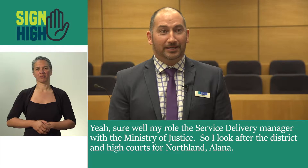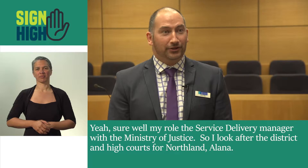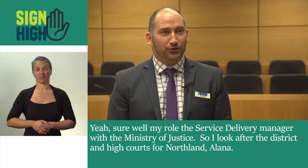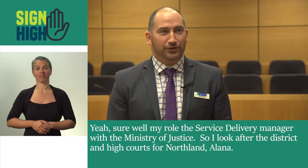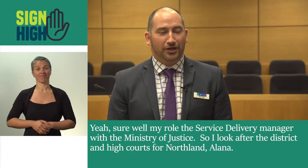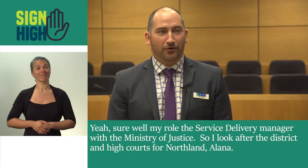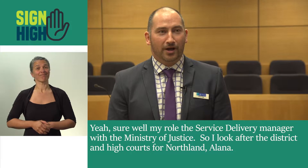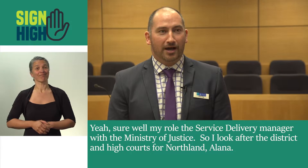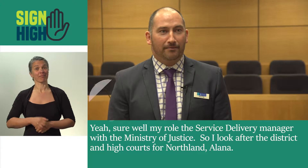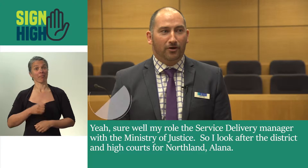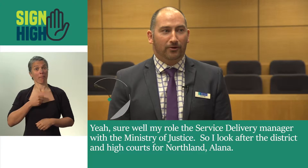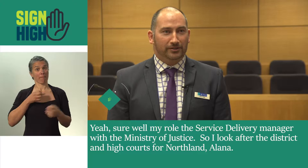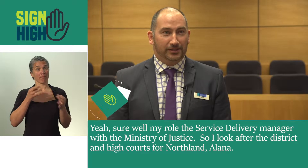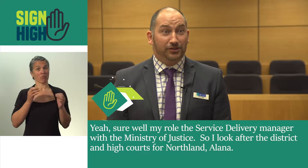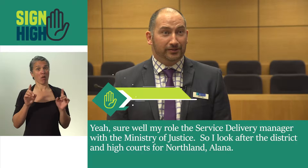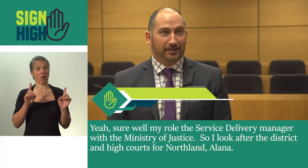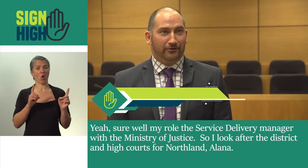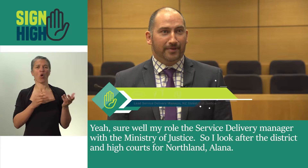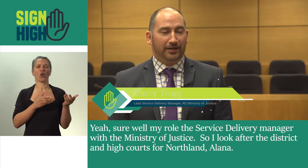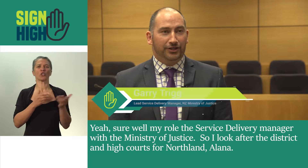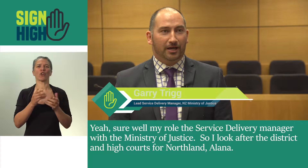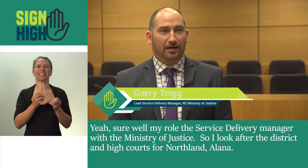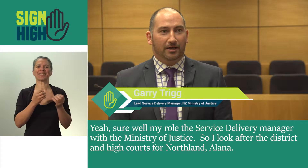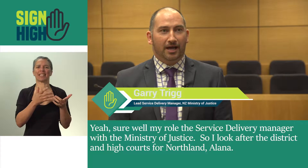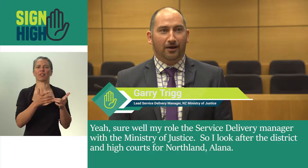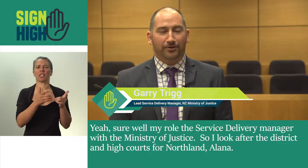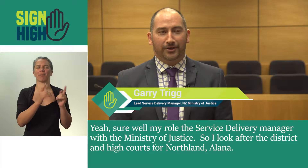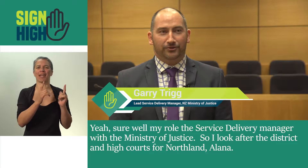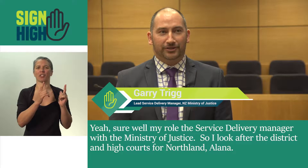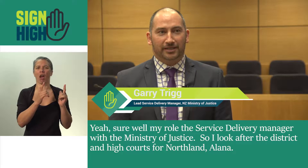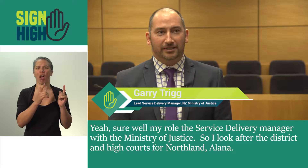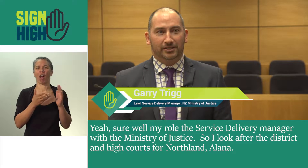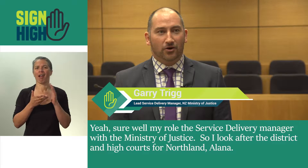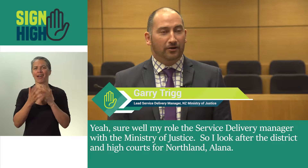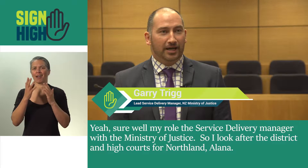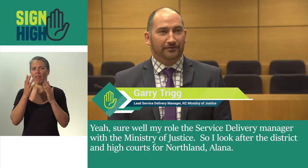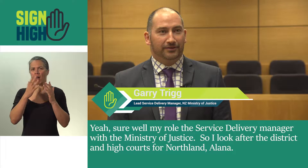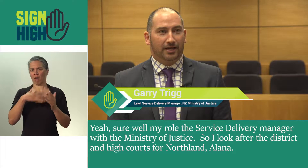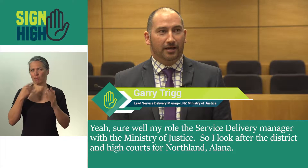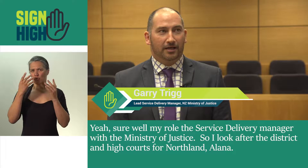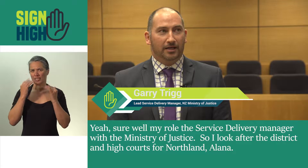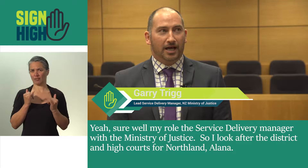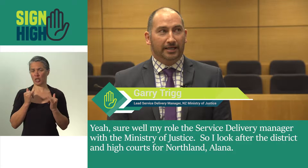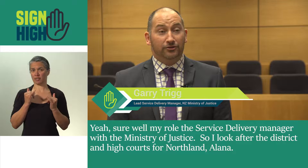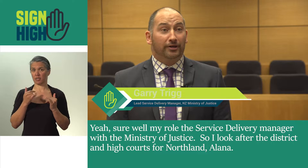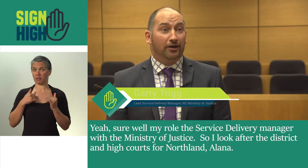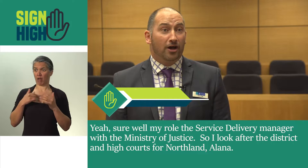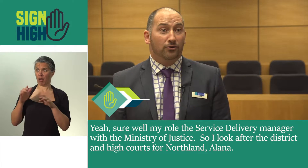Yeah, sure. So my role is the Service Delivery Manager with the Ministry of Justice. So I look after the District and High